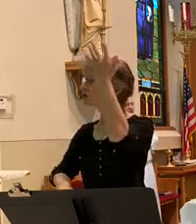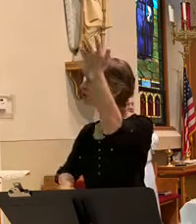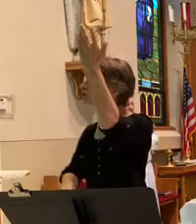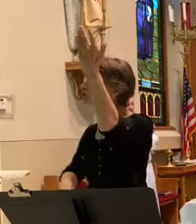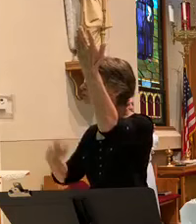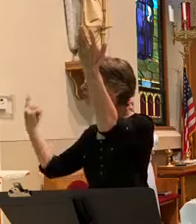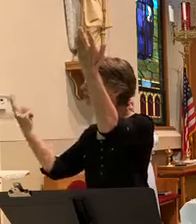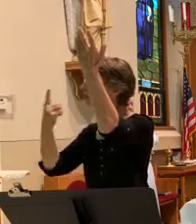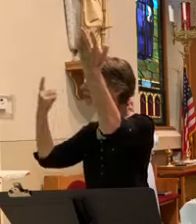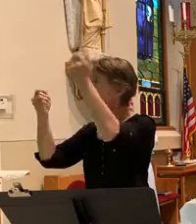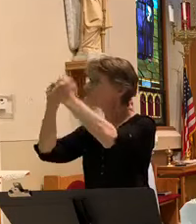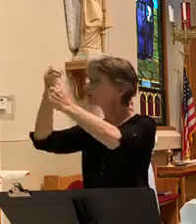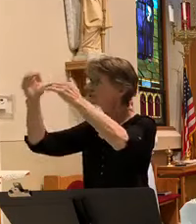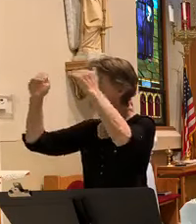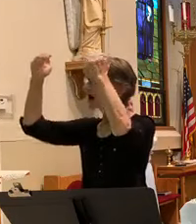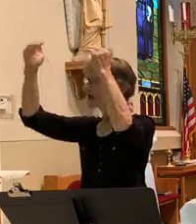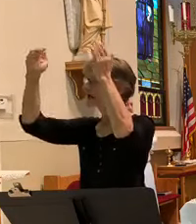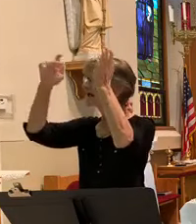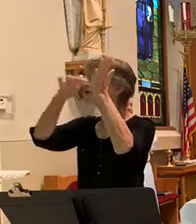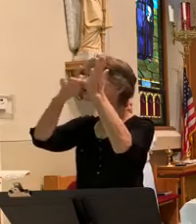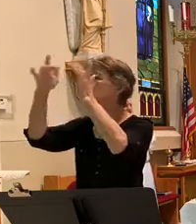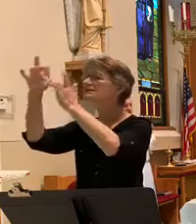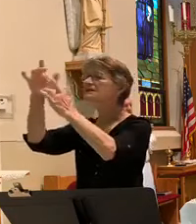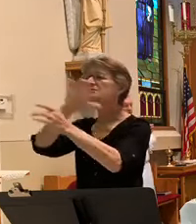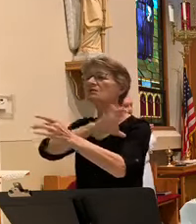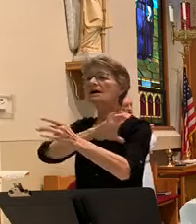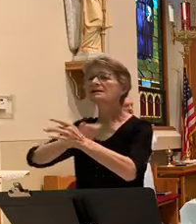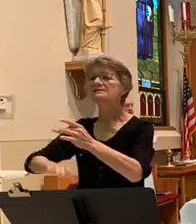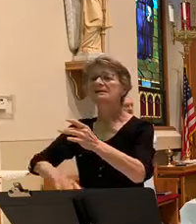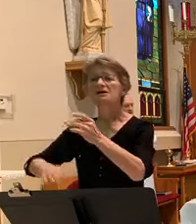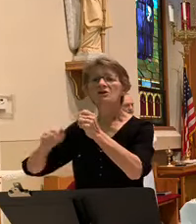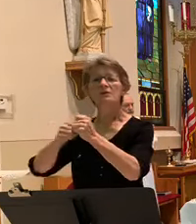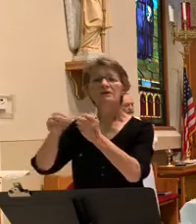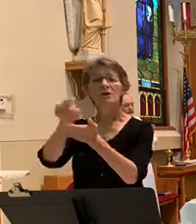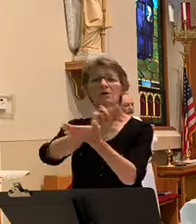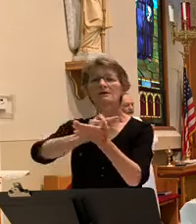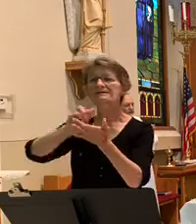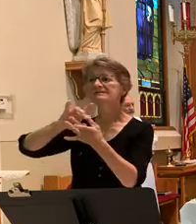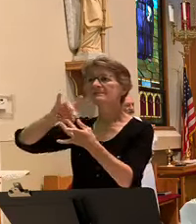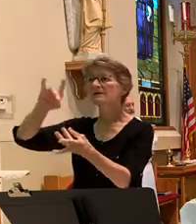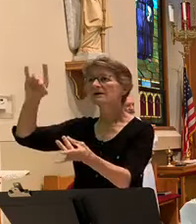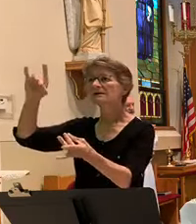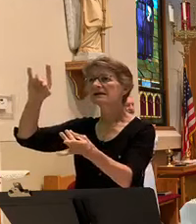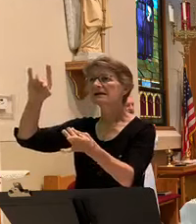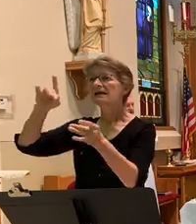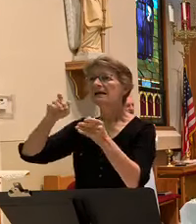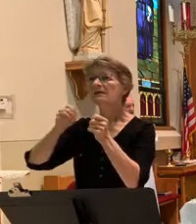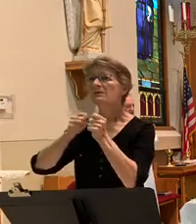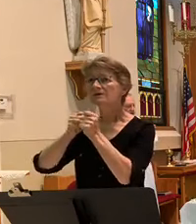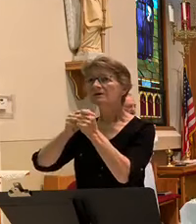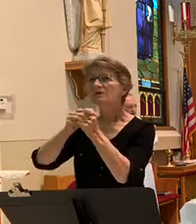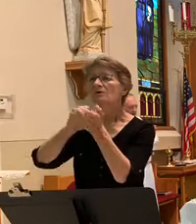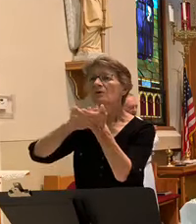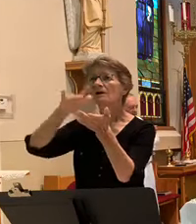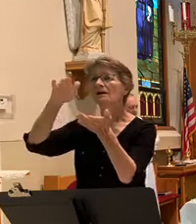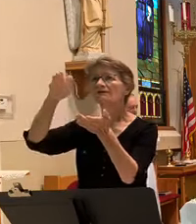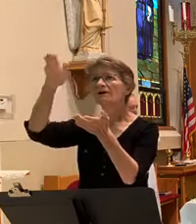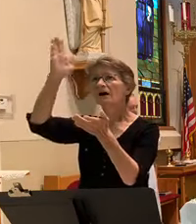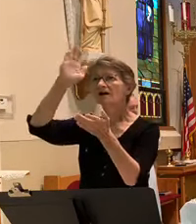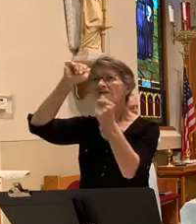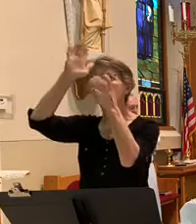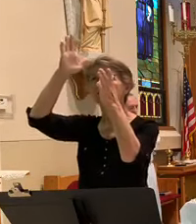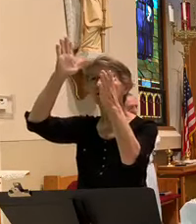Lord, you alone are the Most High, Jesus Christ, with the Holy Spirit, in the glory of God